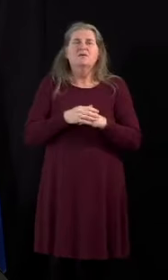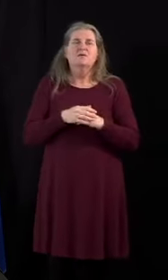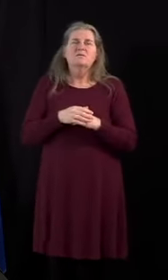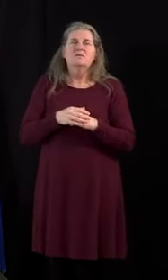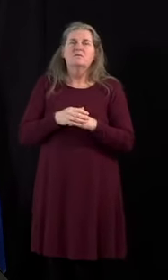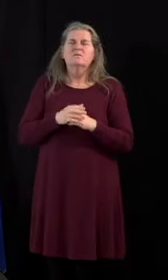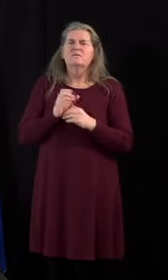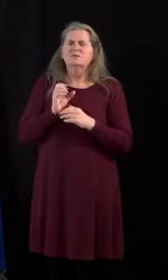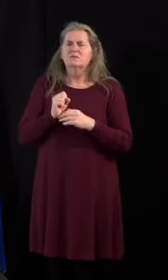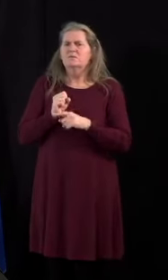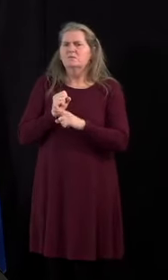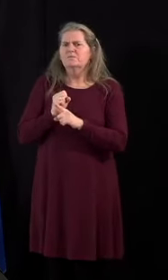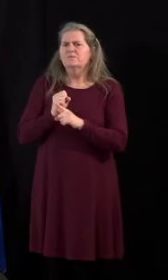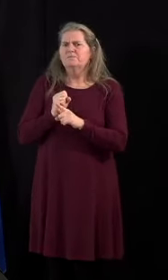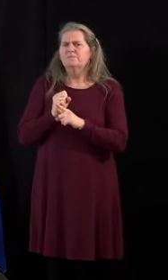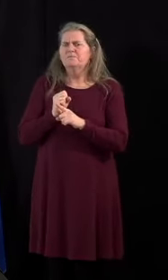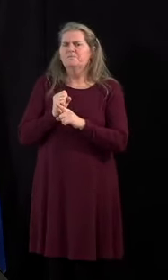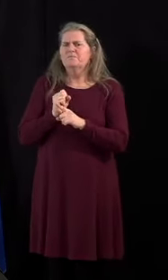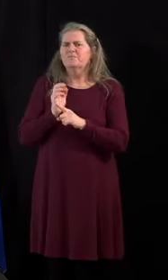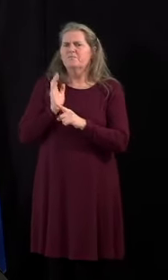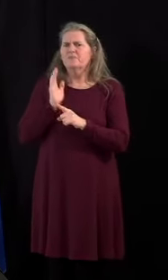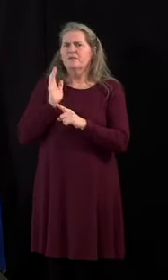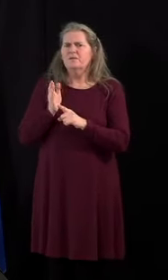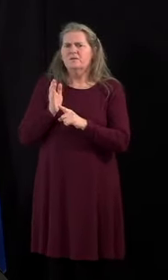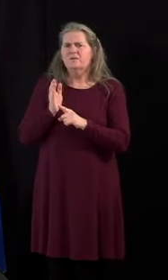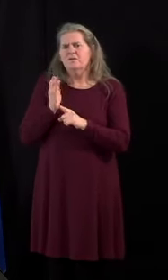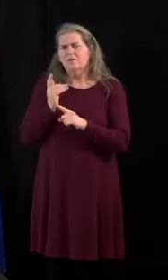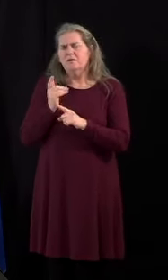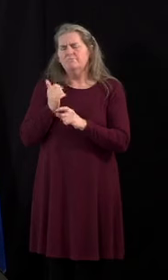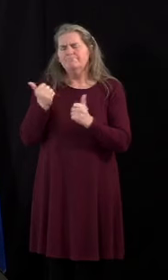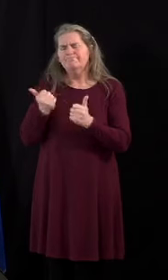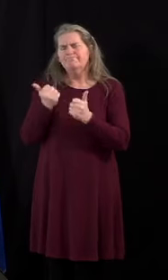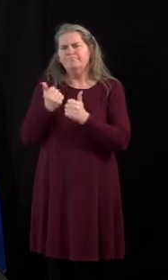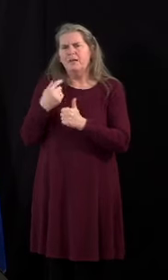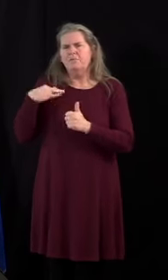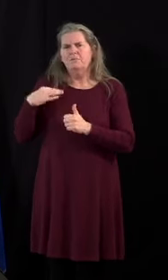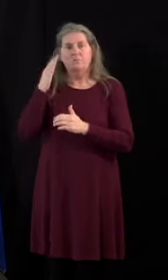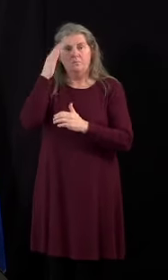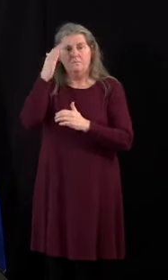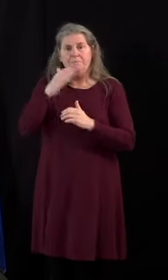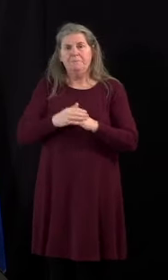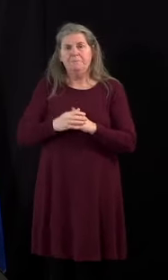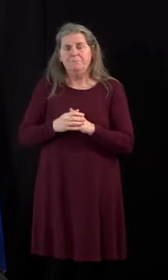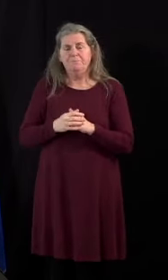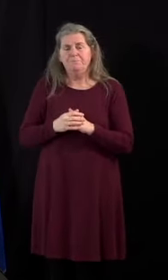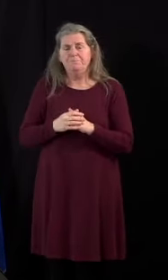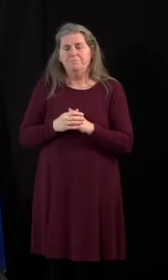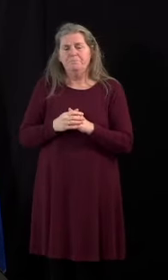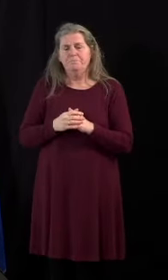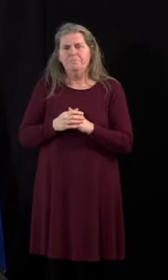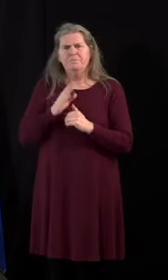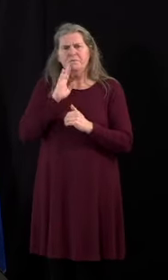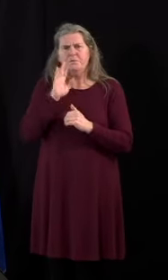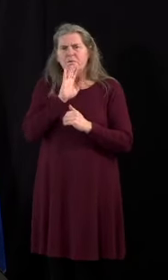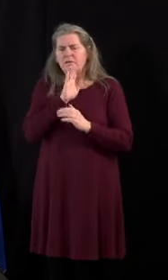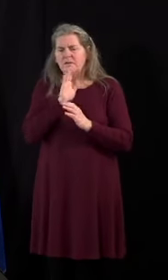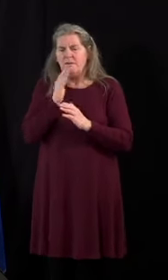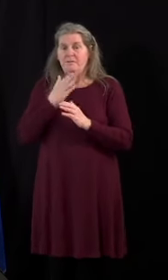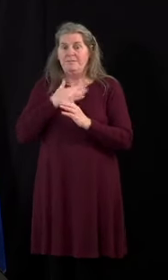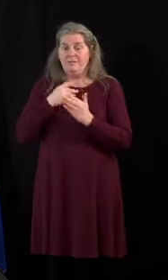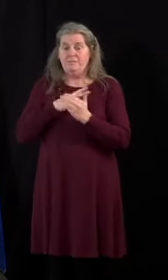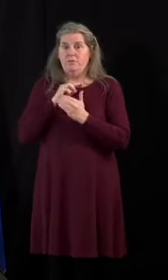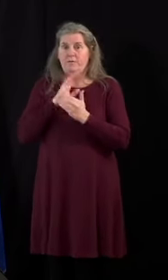see, but it could be an extreme amount of applications. Again, this is really focused on the business